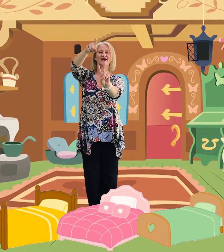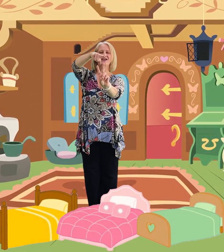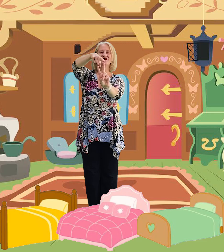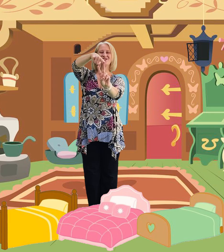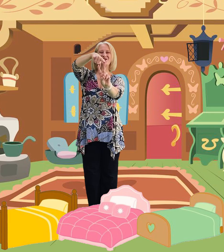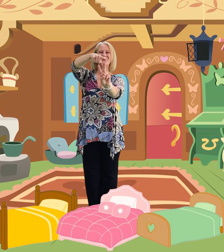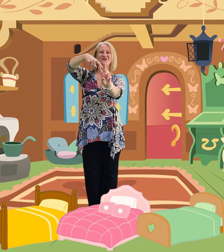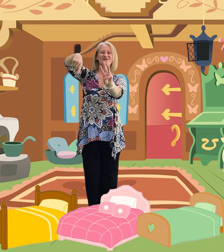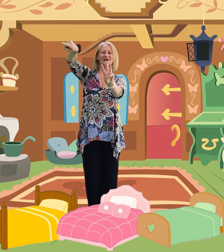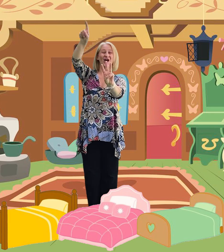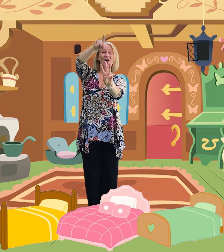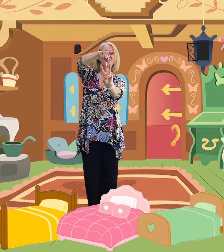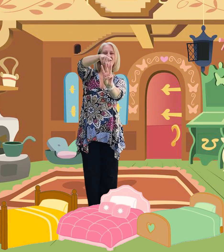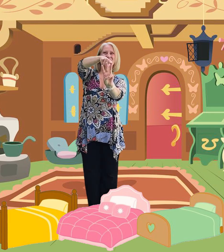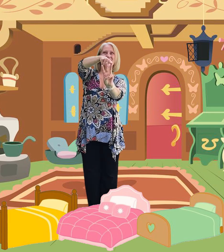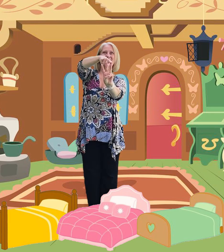two, three.